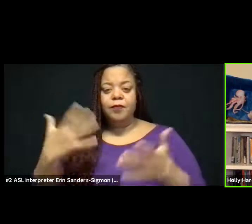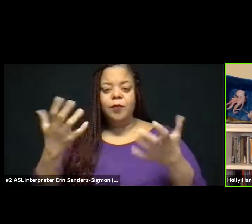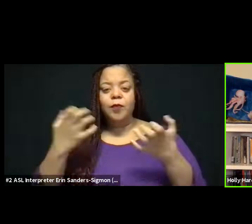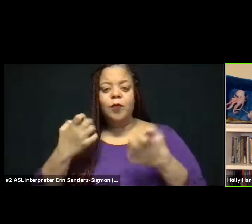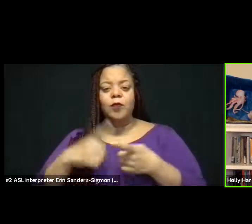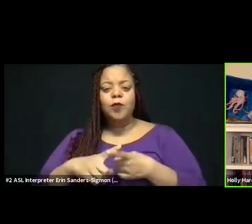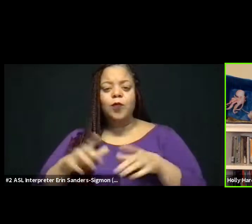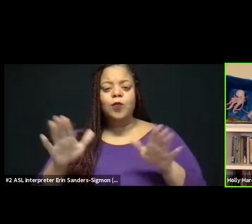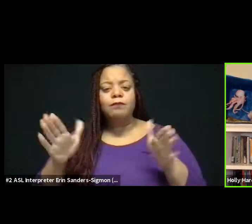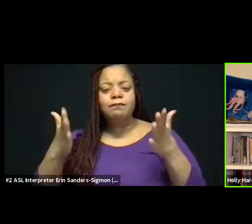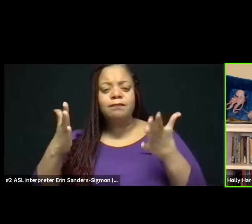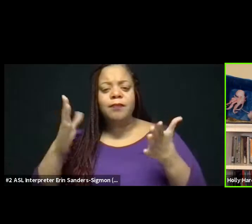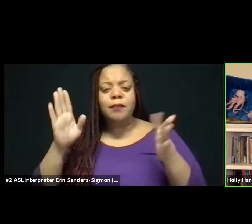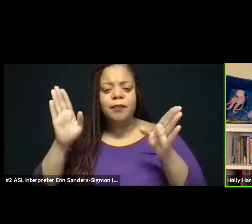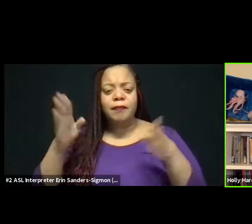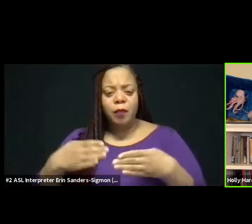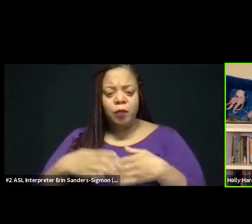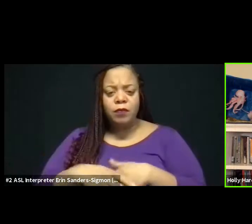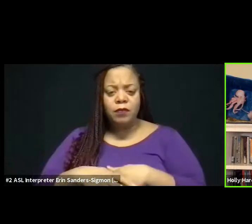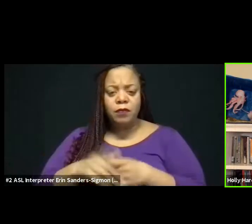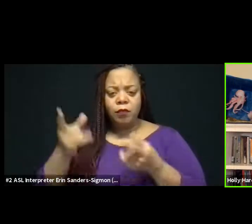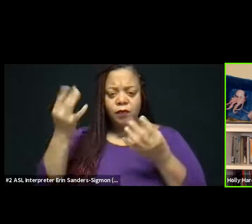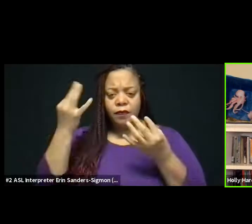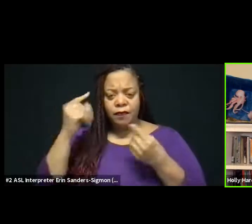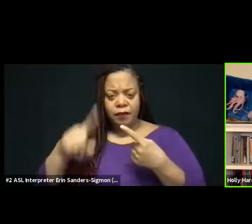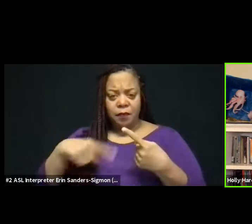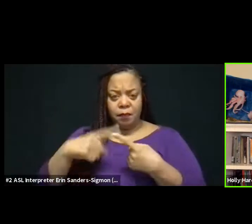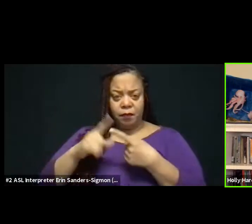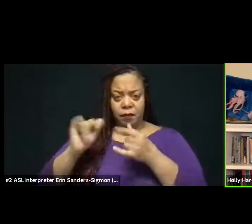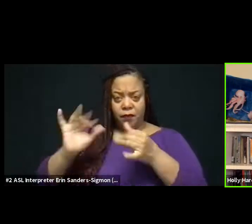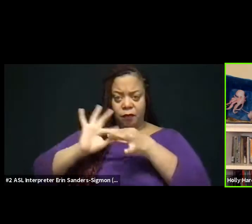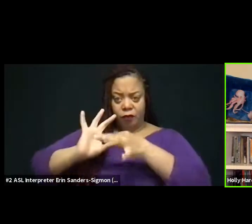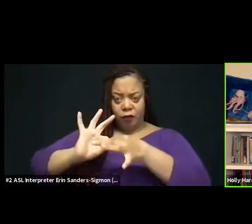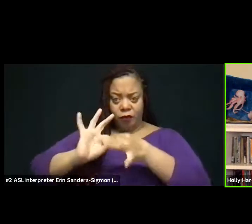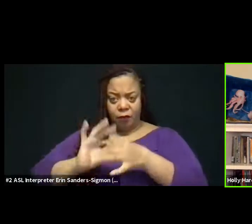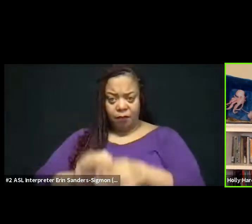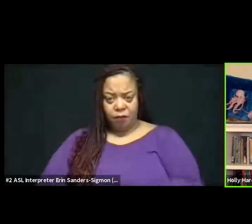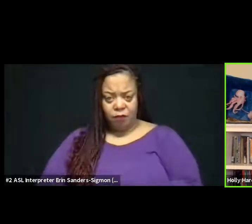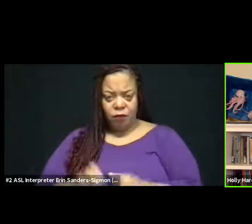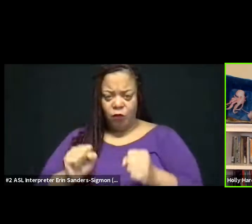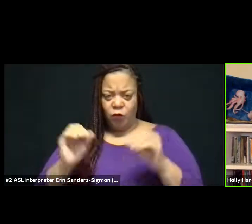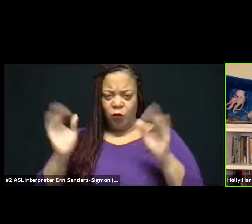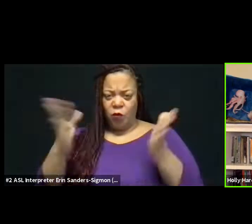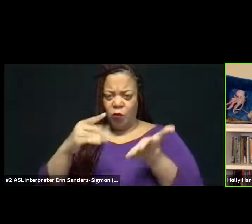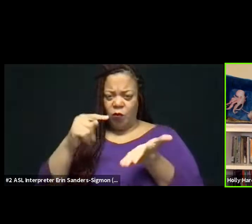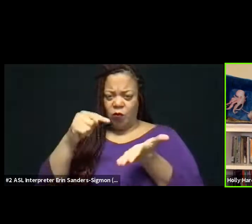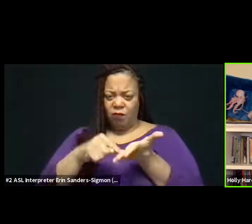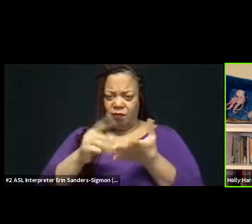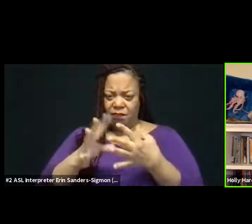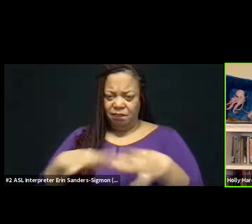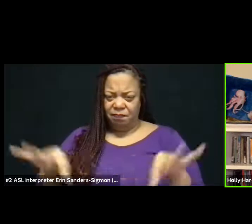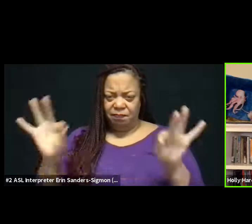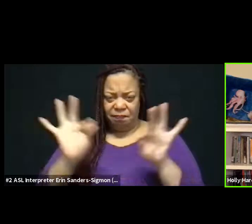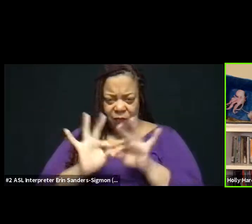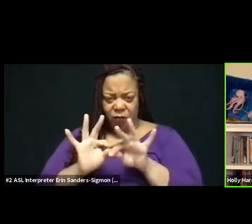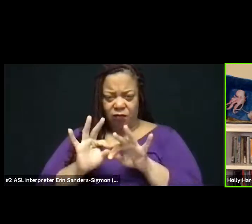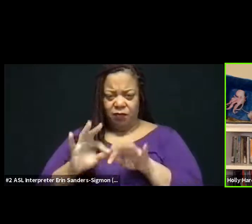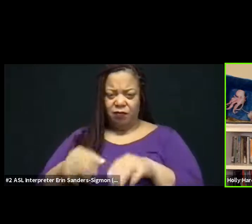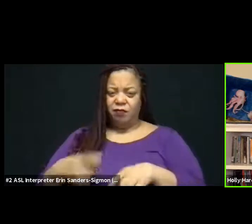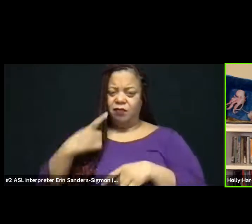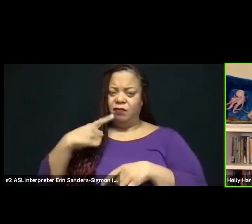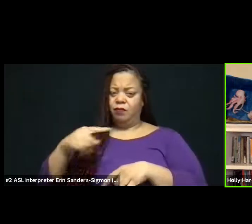And I think that that's so central to my practice as an educator, a teaching